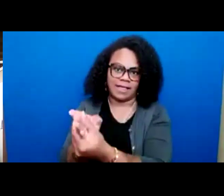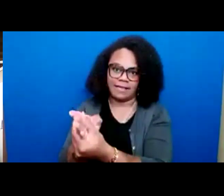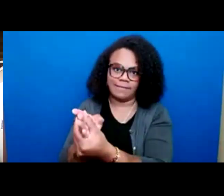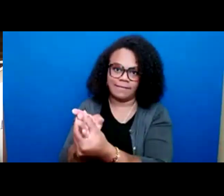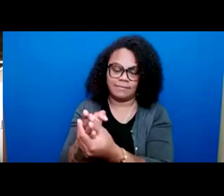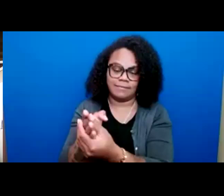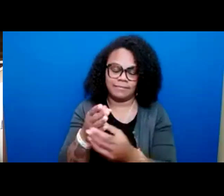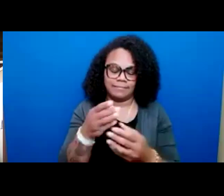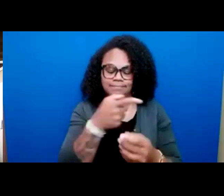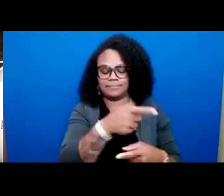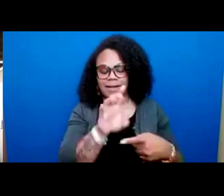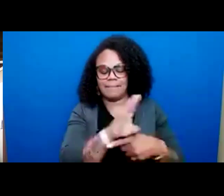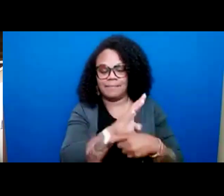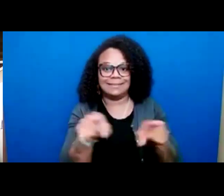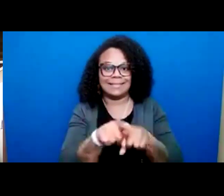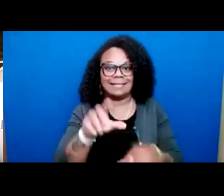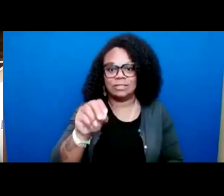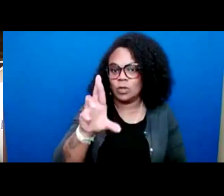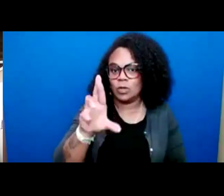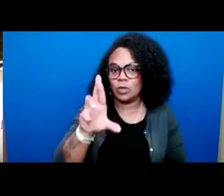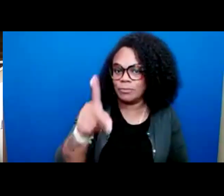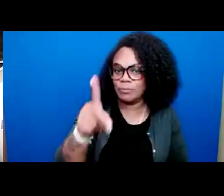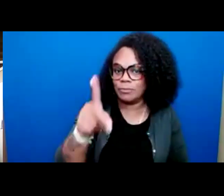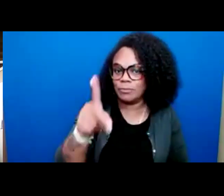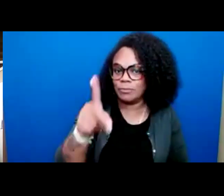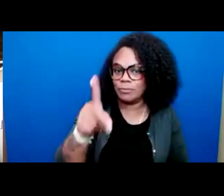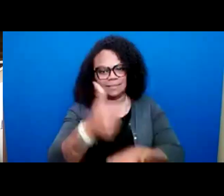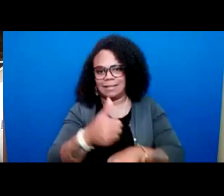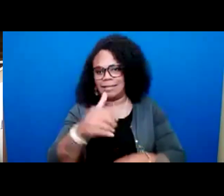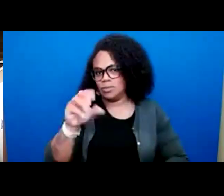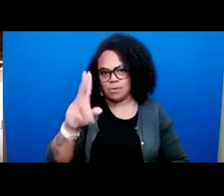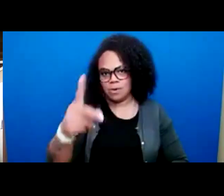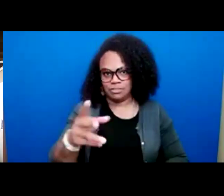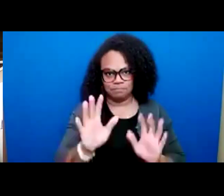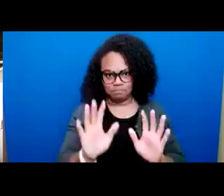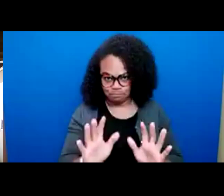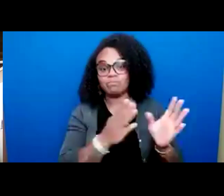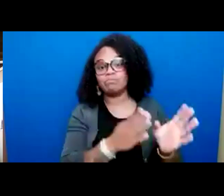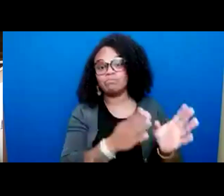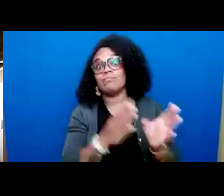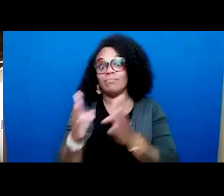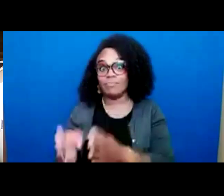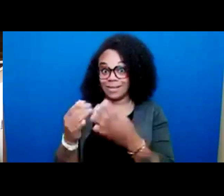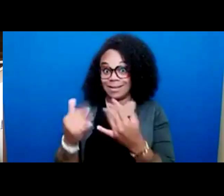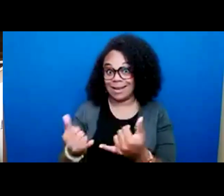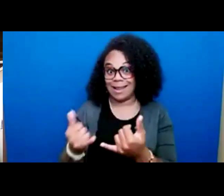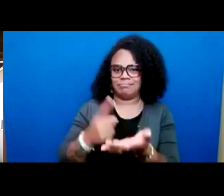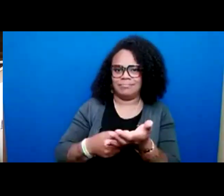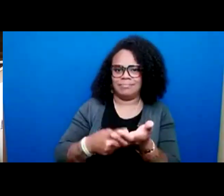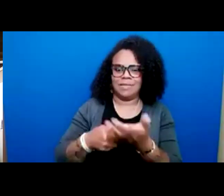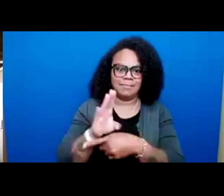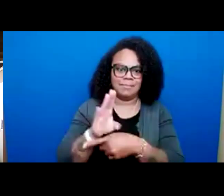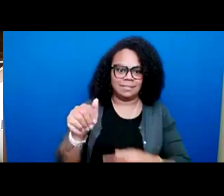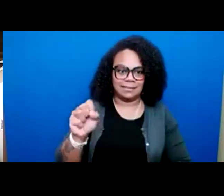their business as a corporation or setting up a corporation. So let's shift to the business asset slide so I